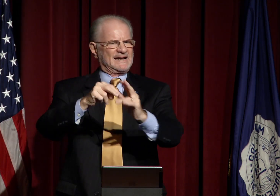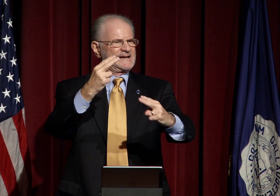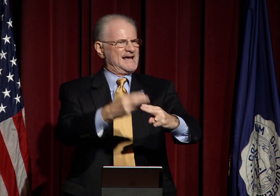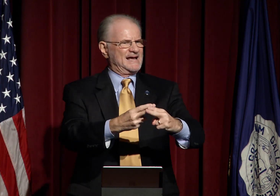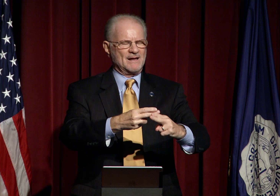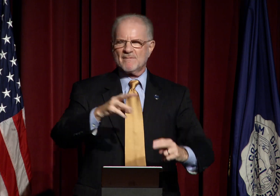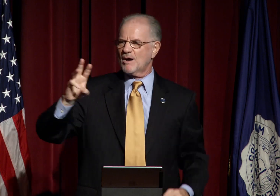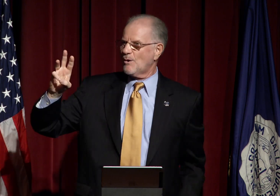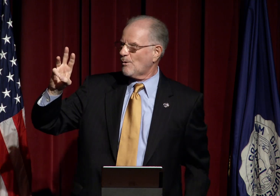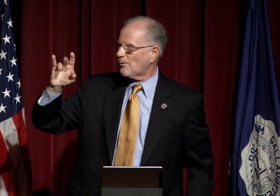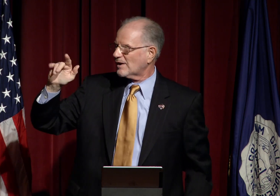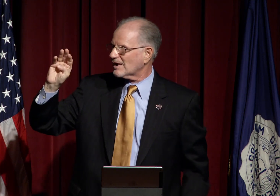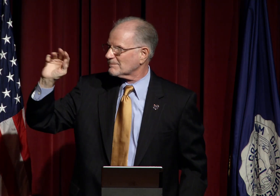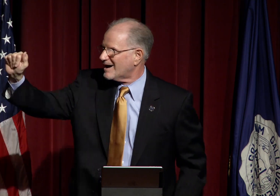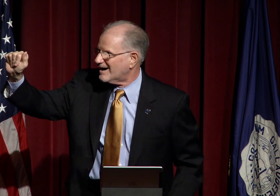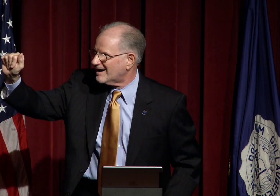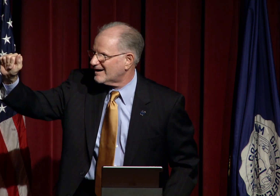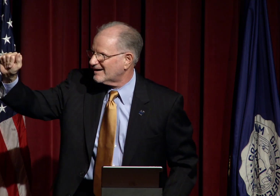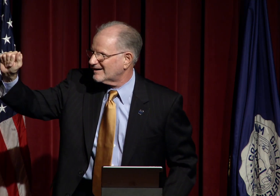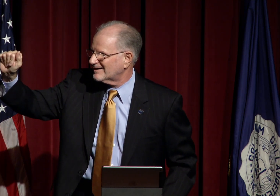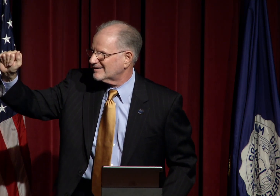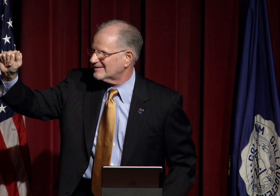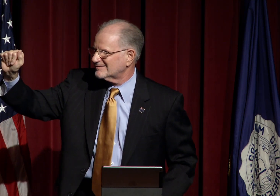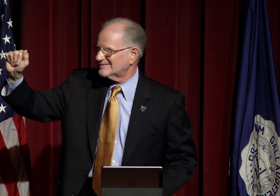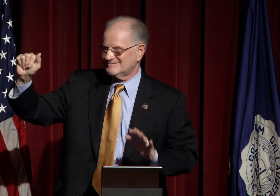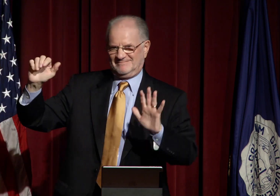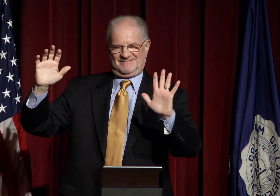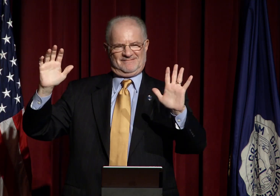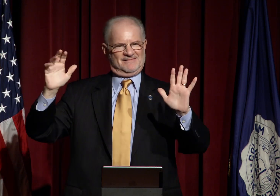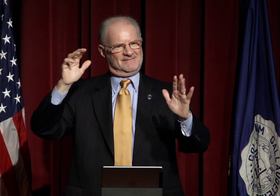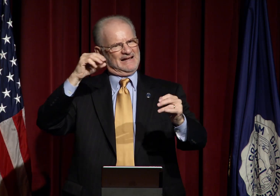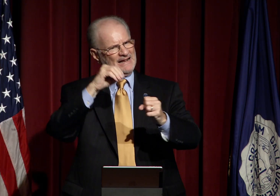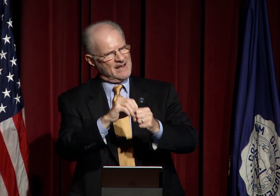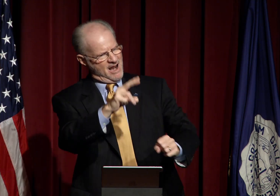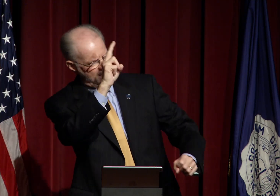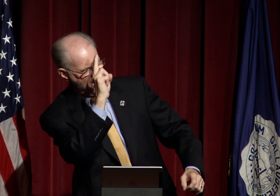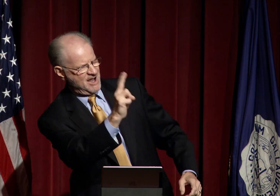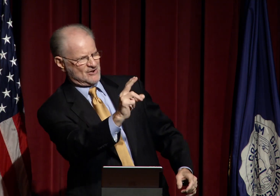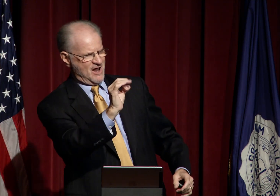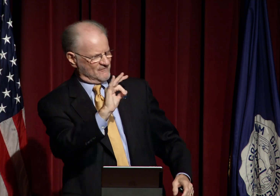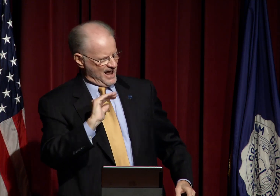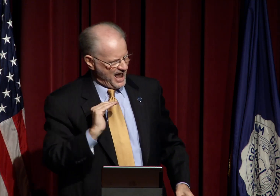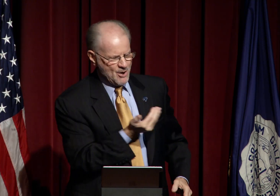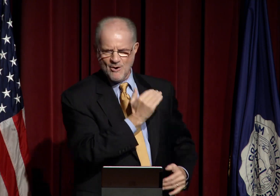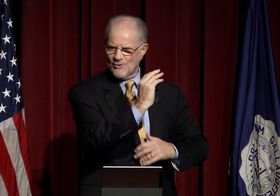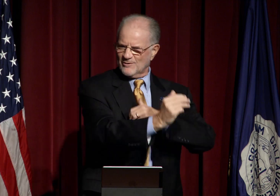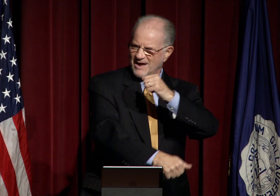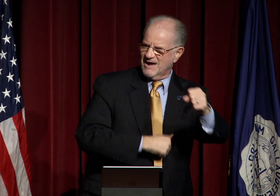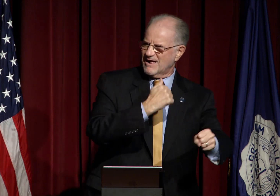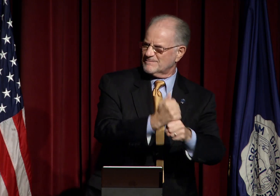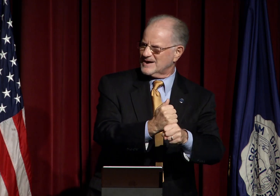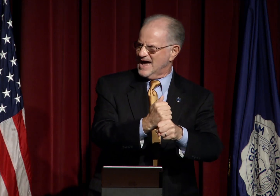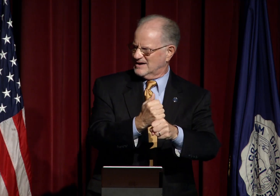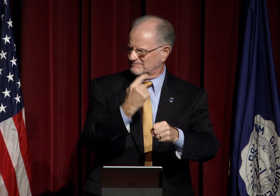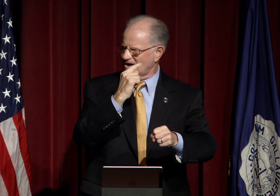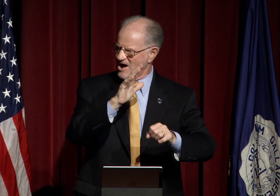the SBG, to vet possible names, and the name suggested by all of the students was Wilma